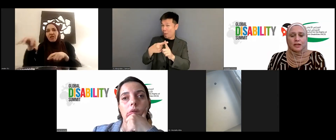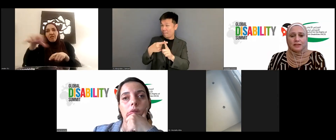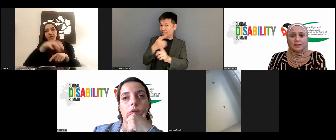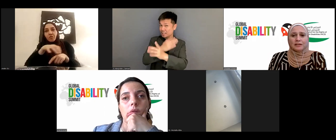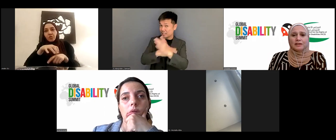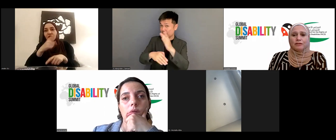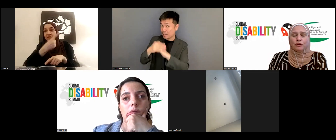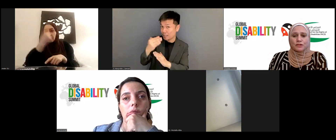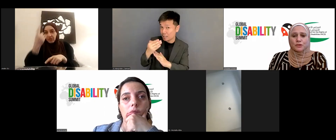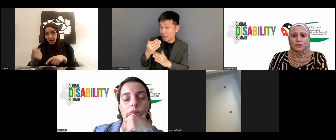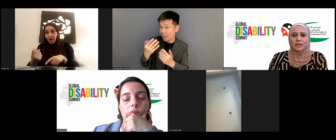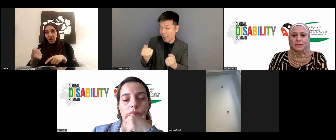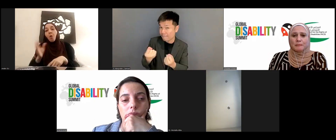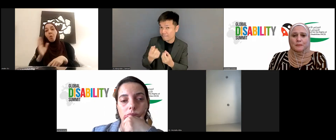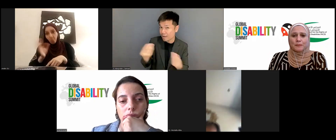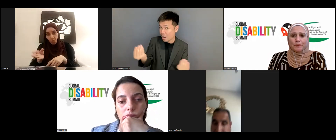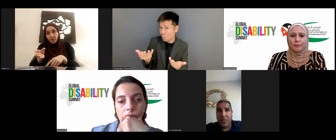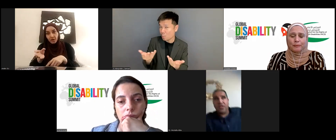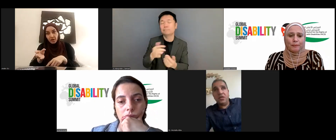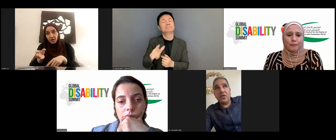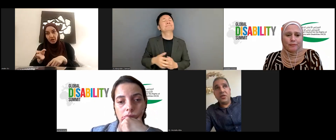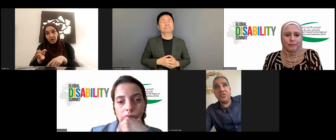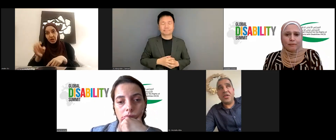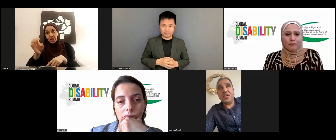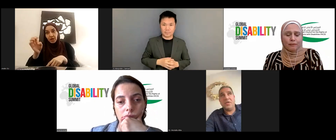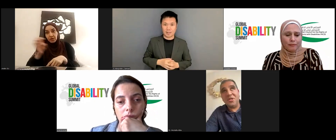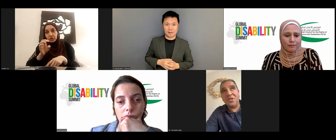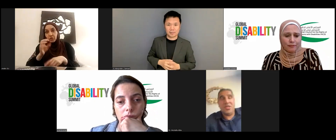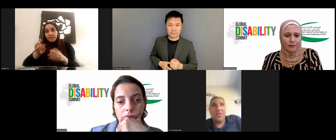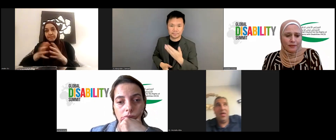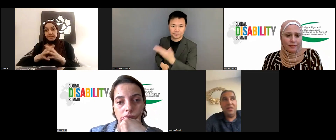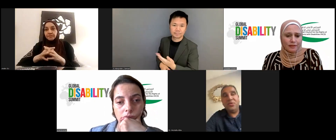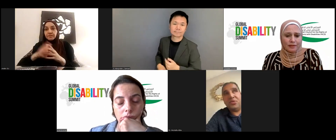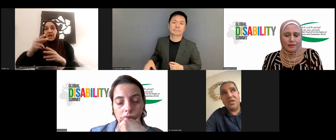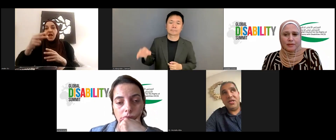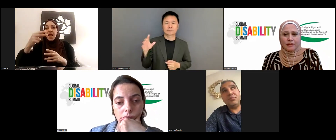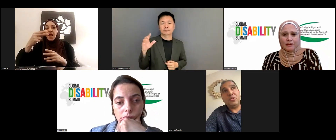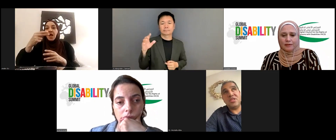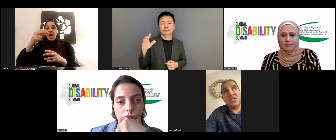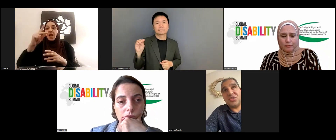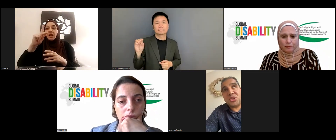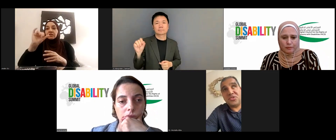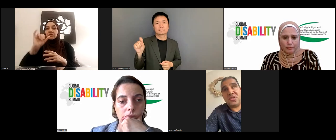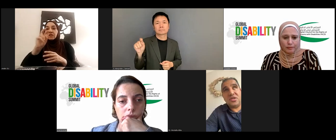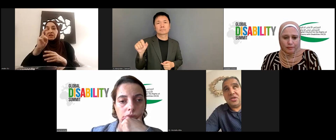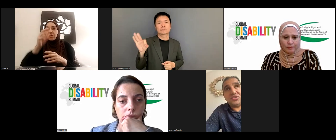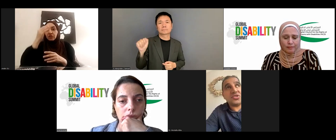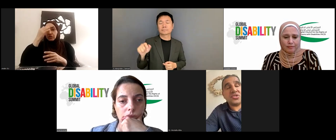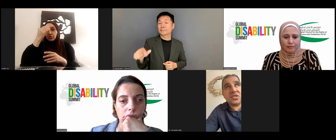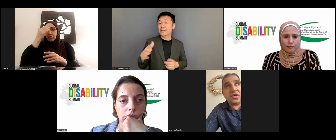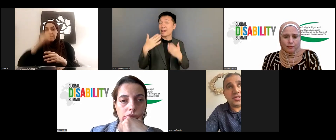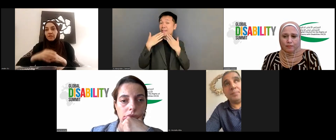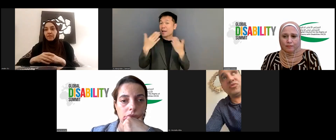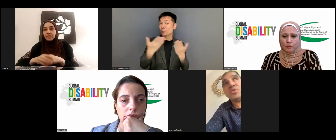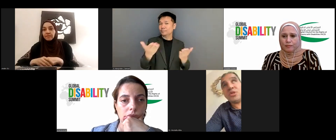Dr. Atiya, the floor is yours, please. Thank you very much for people's questions and